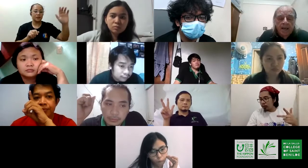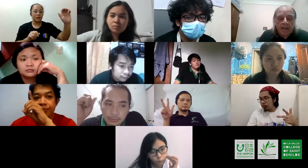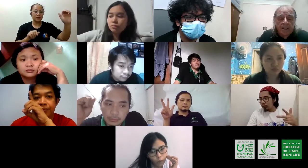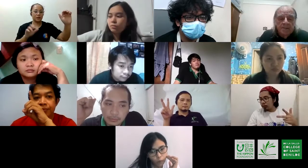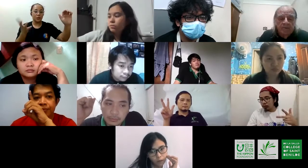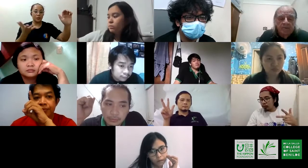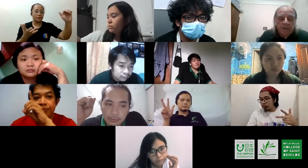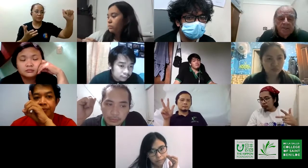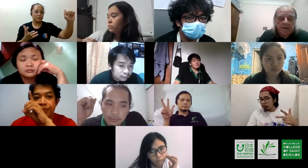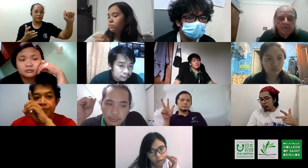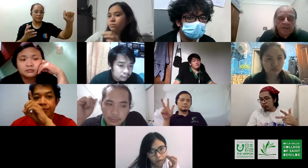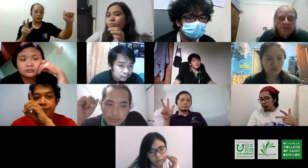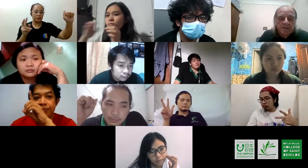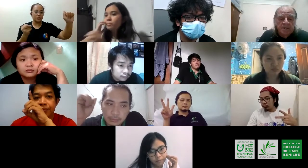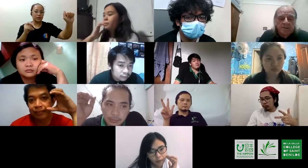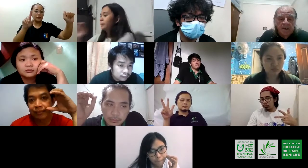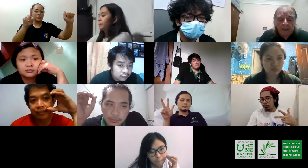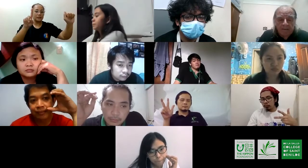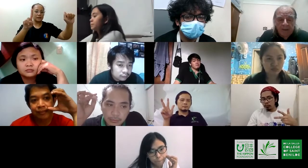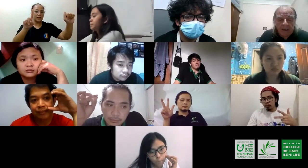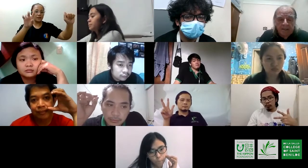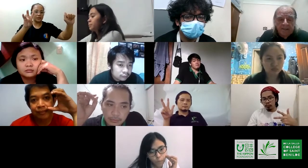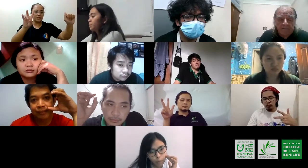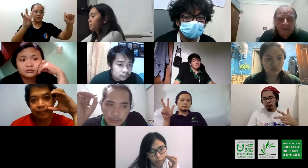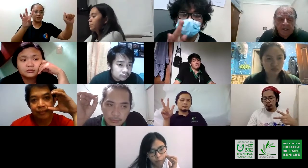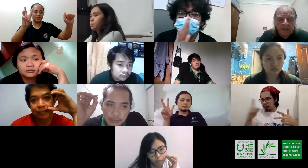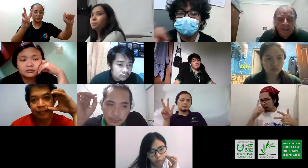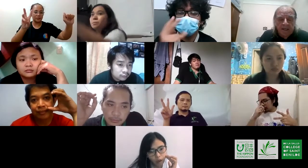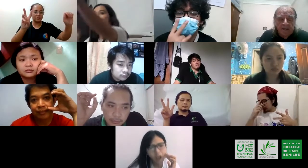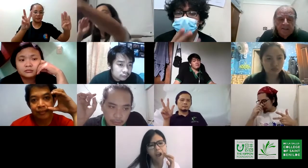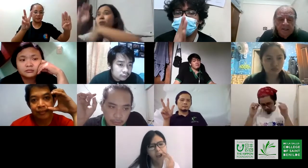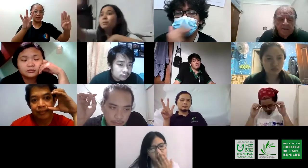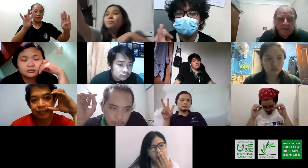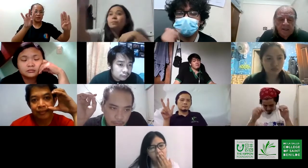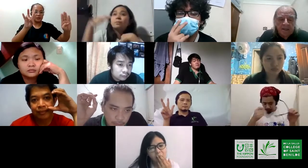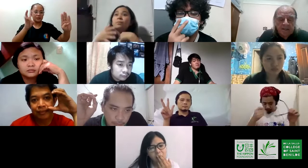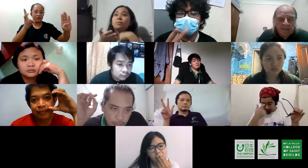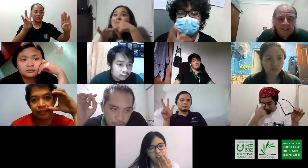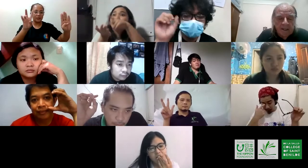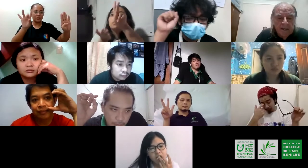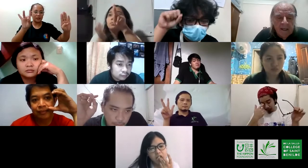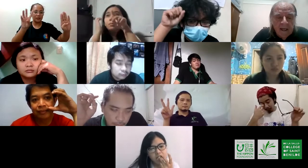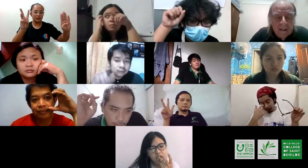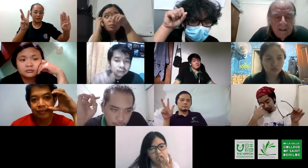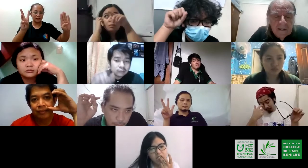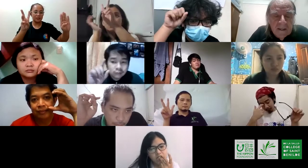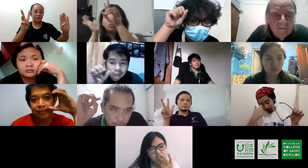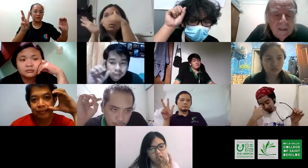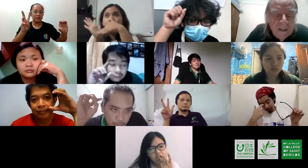A, 1776, B, 1786, C,